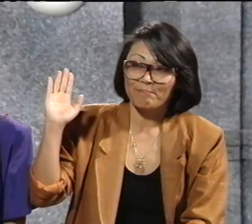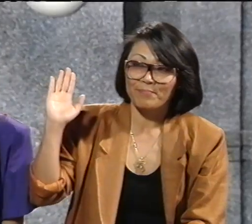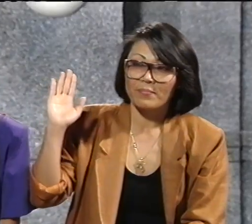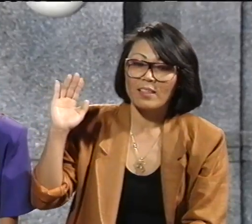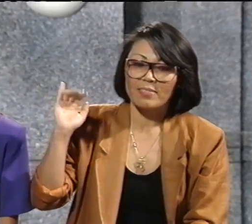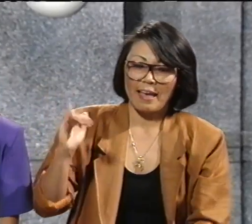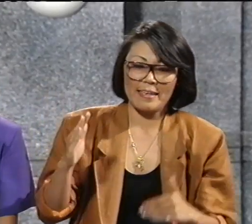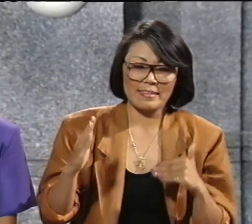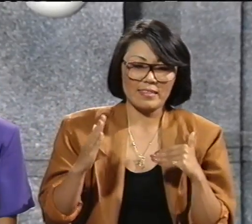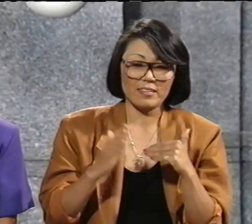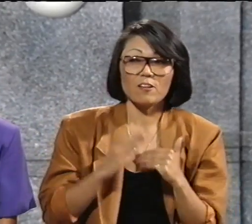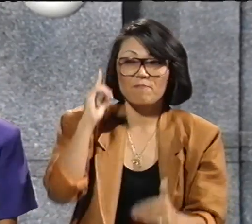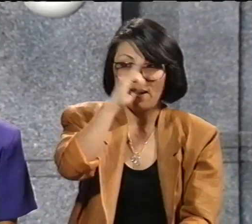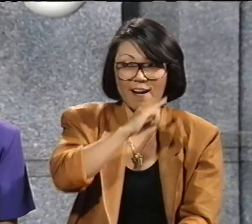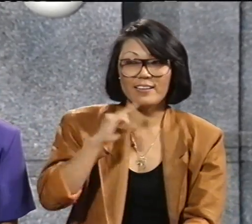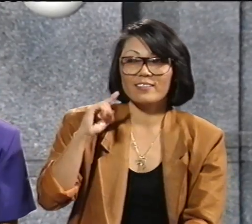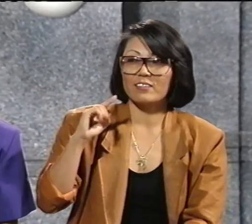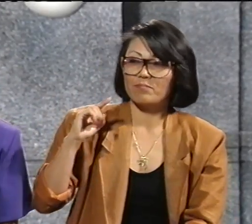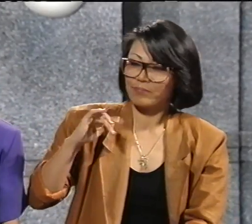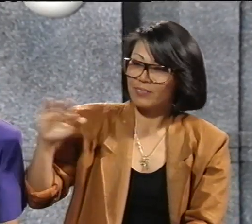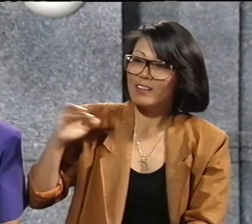to look? Near the face.